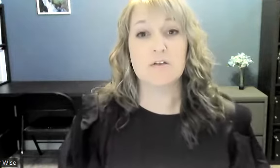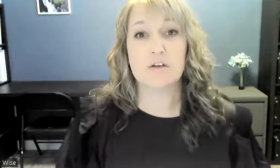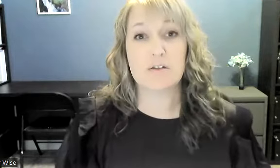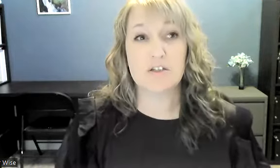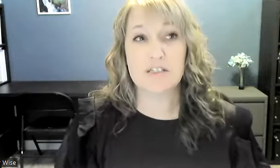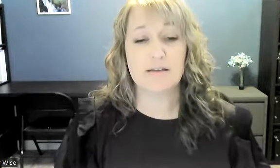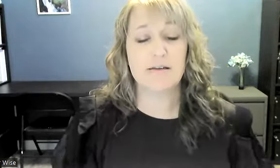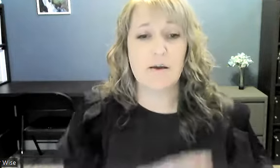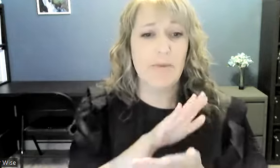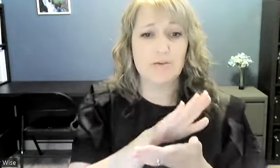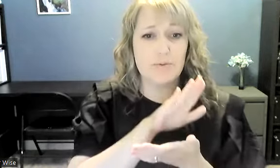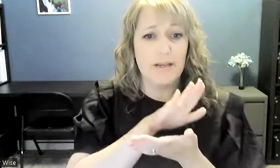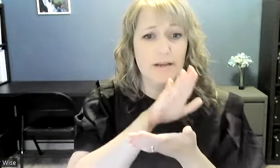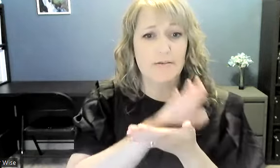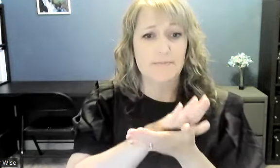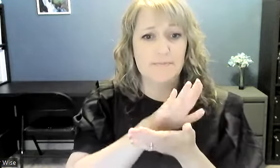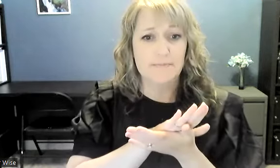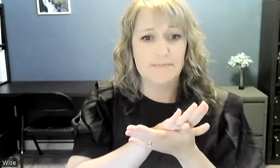So it's just a bounce repeated.